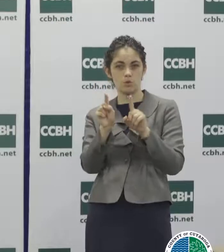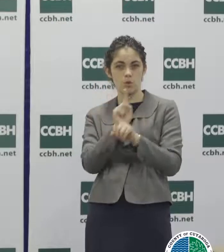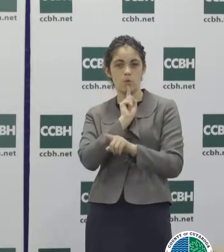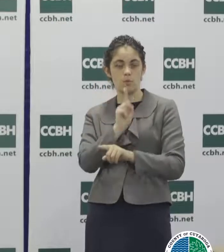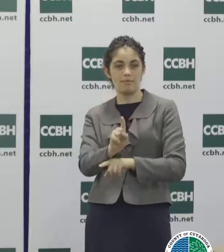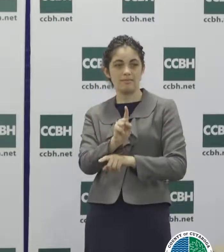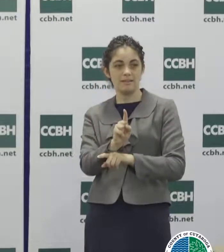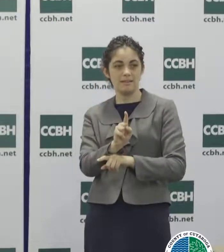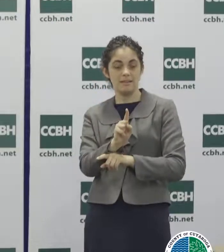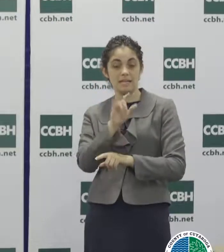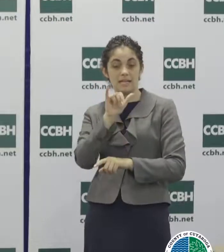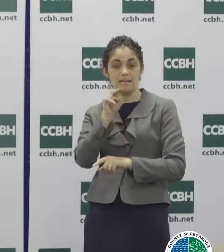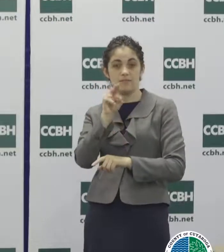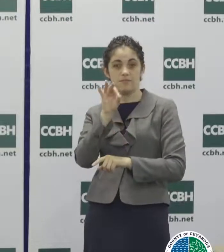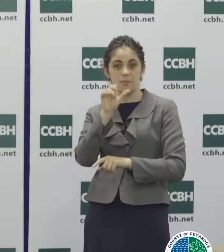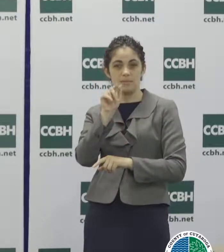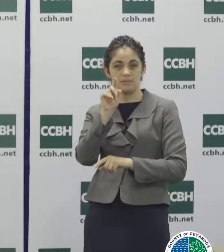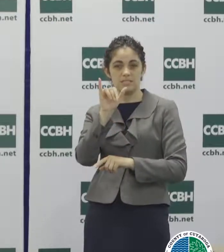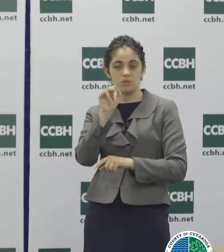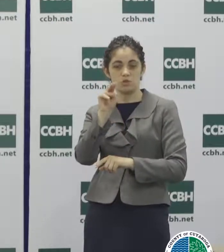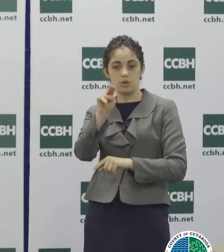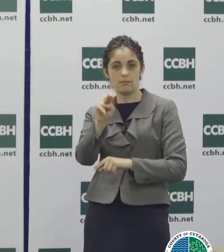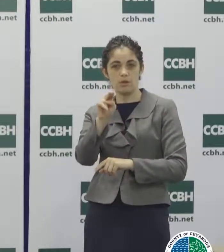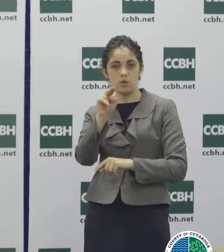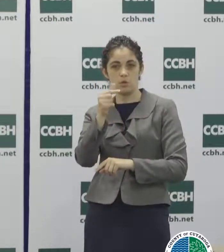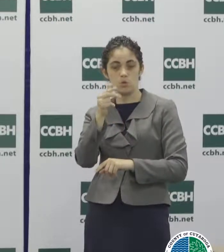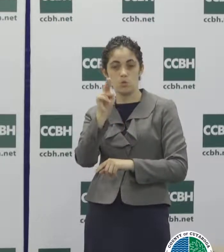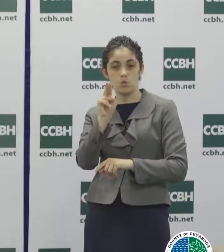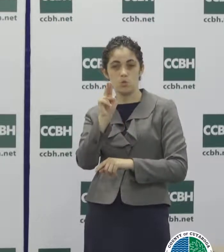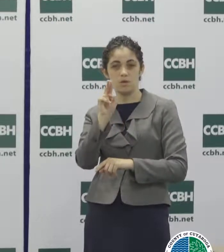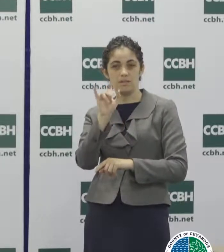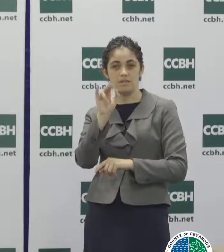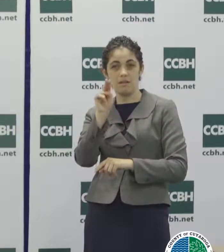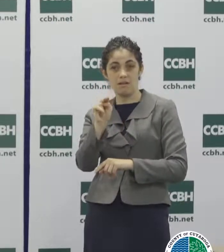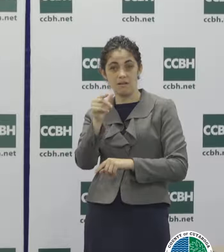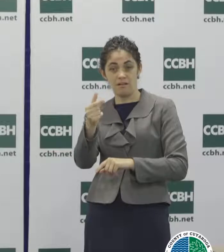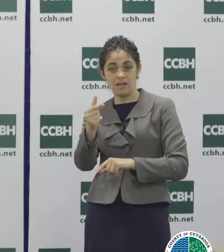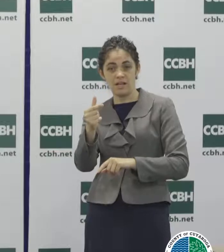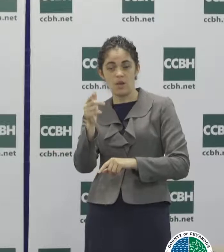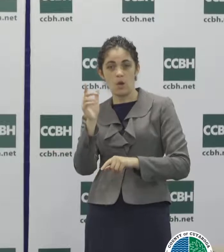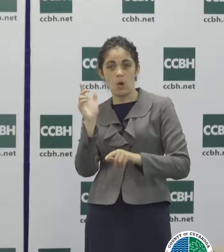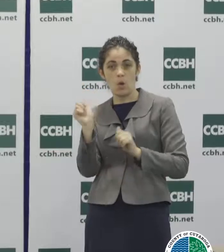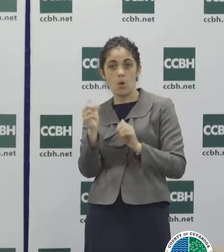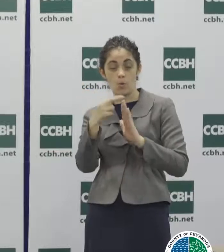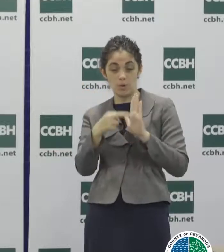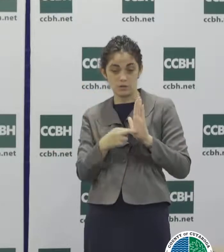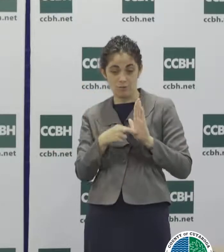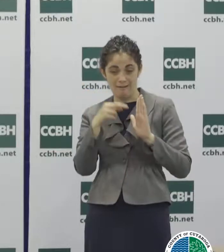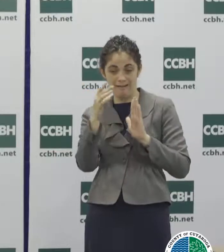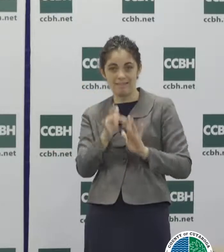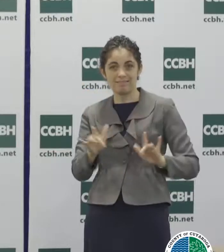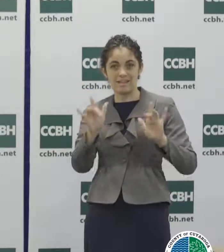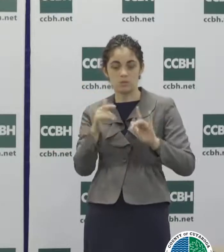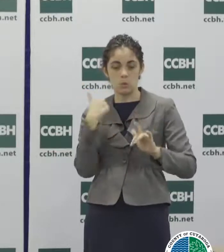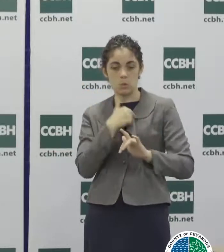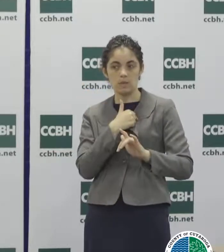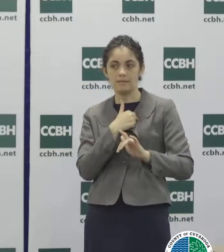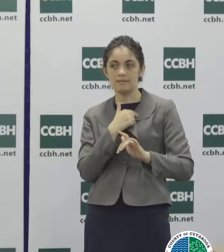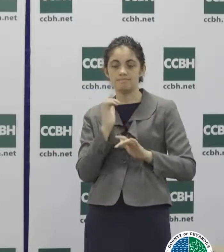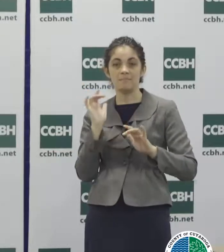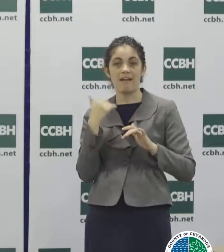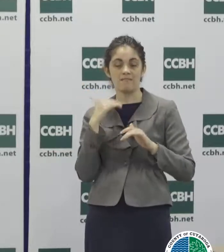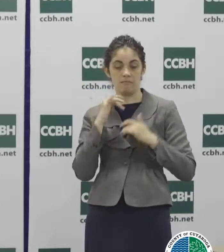our informatician, Gu Oyang, is building out a opportunity where we can have people register online as we create these